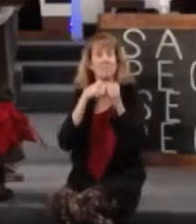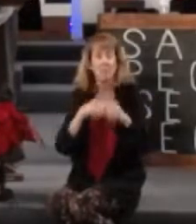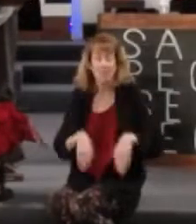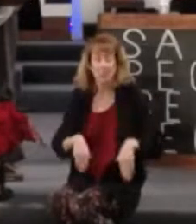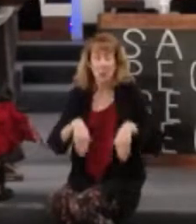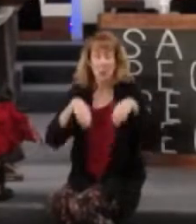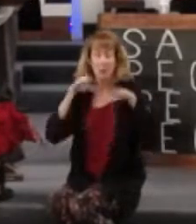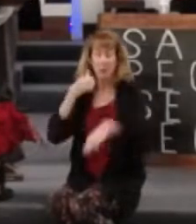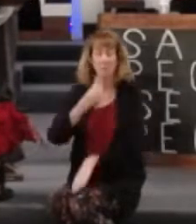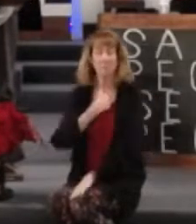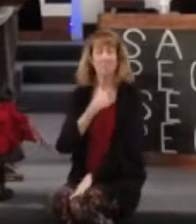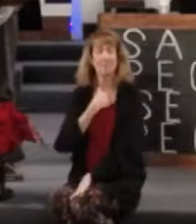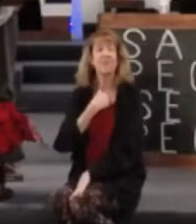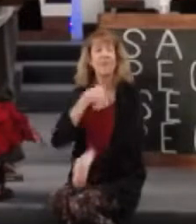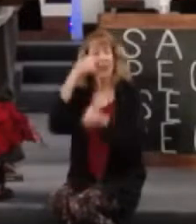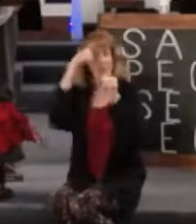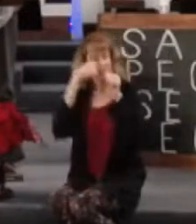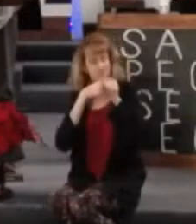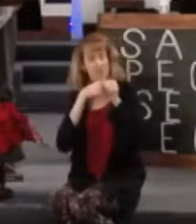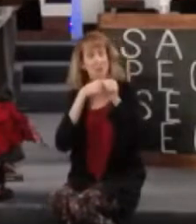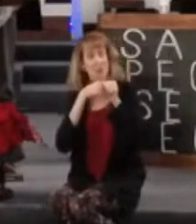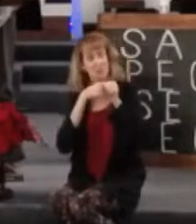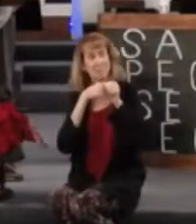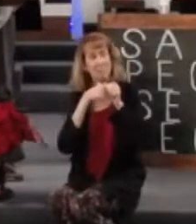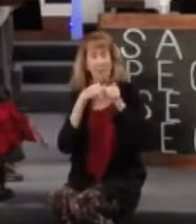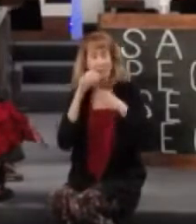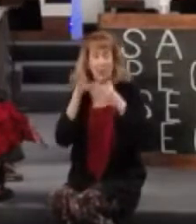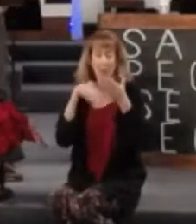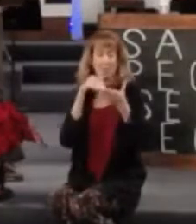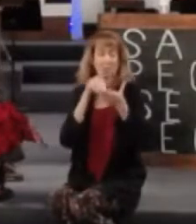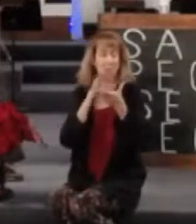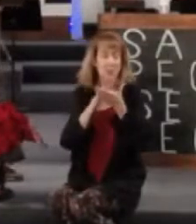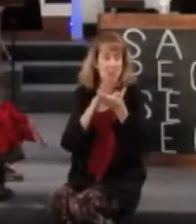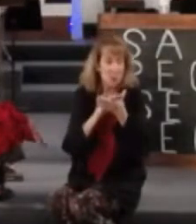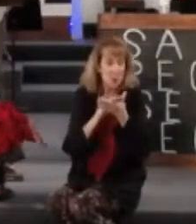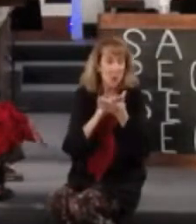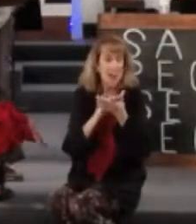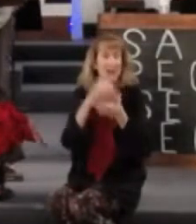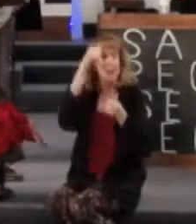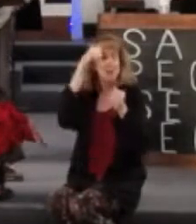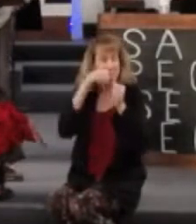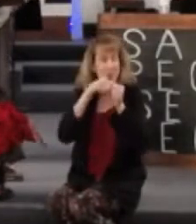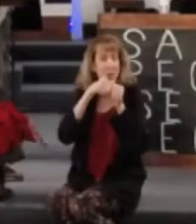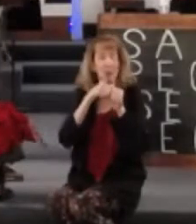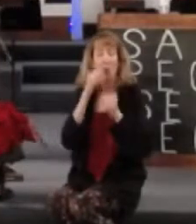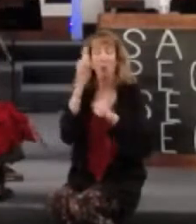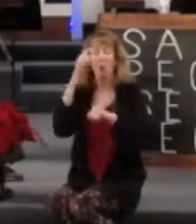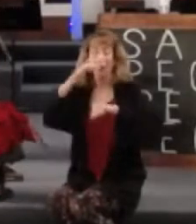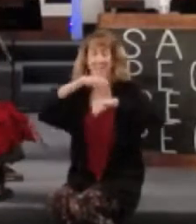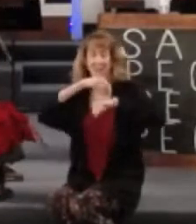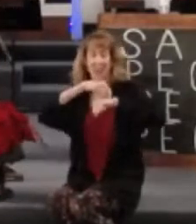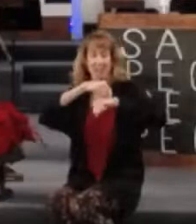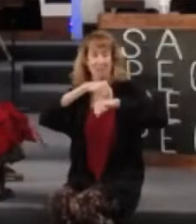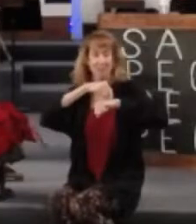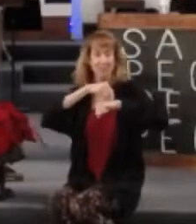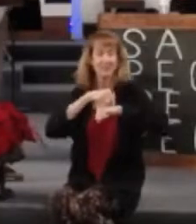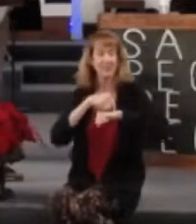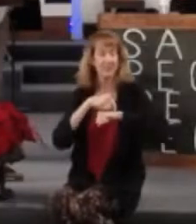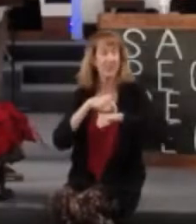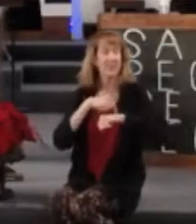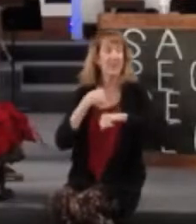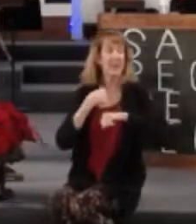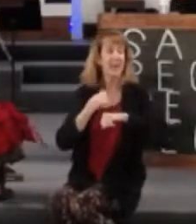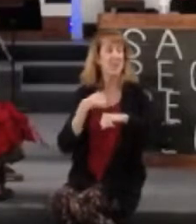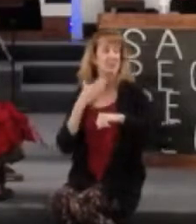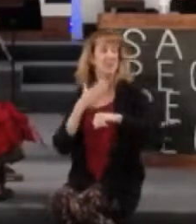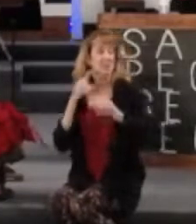growing up, I can't remember exactly if it was at the end of middle school or the beginning of high school, but I remember one time I was at a friend's